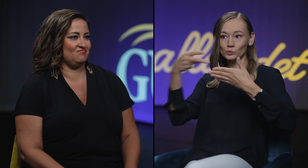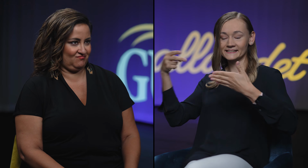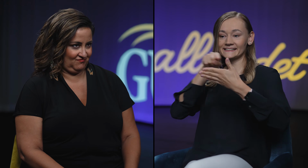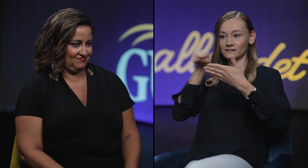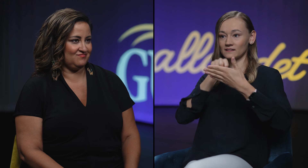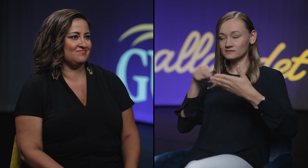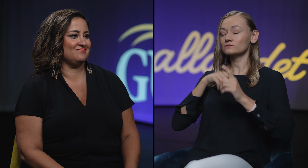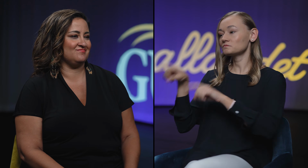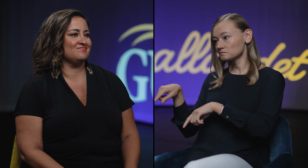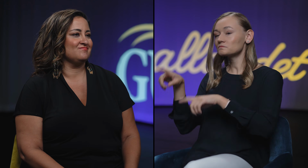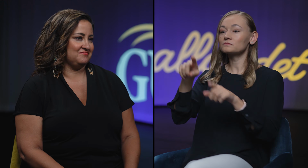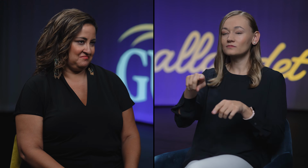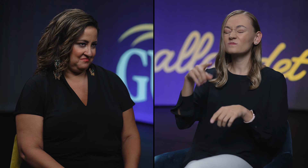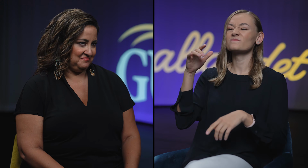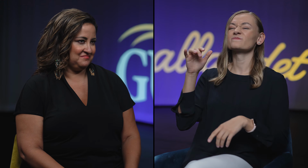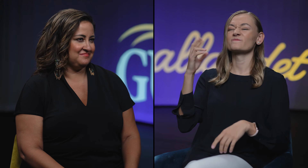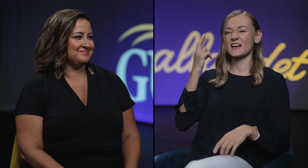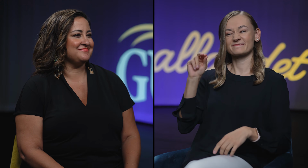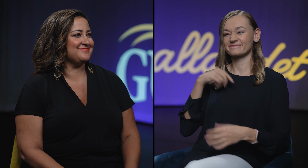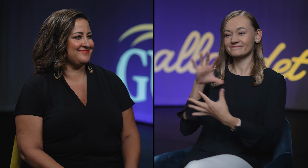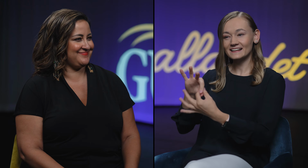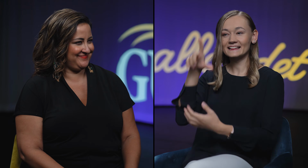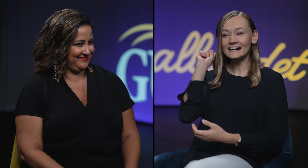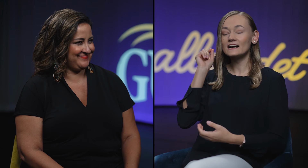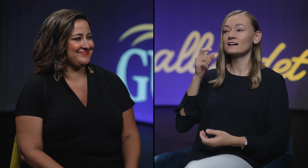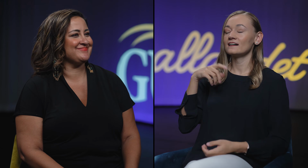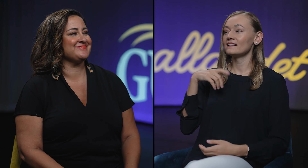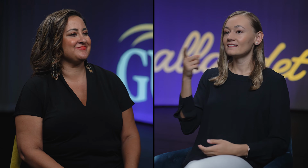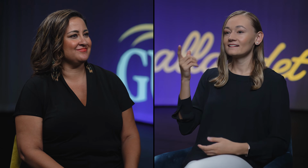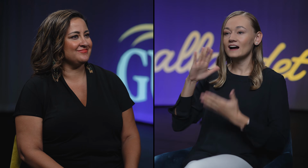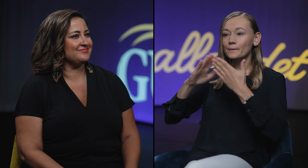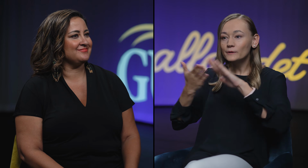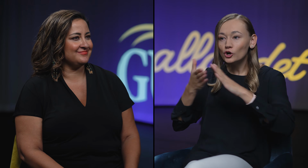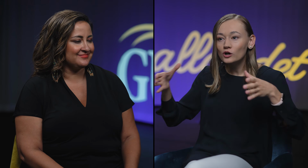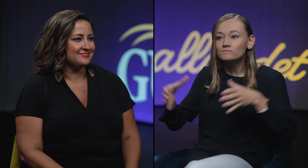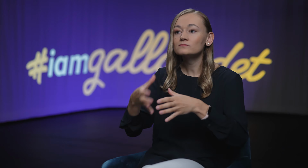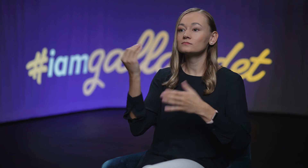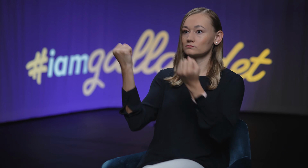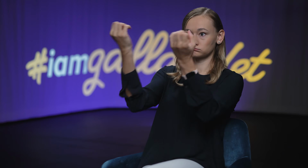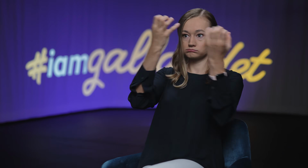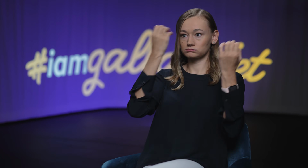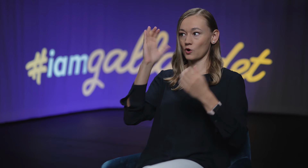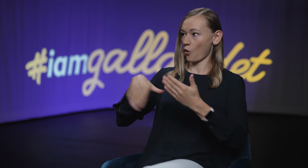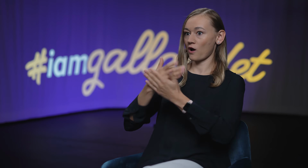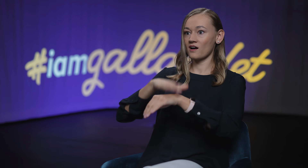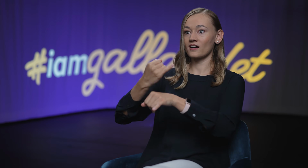weeks, and I realized that I belonged at Gallaudet. The community and the ASL immersion experience on